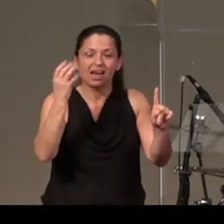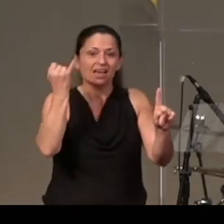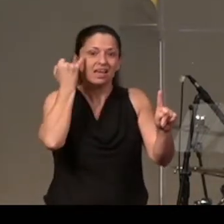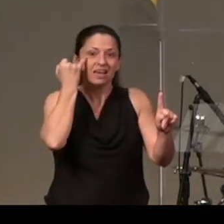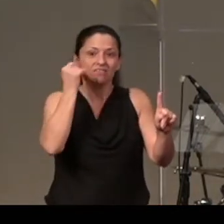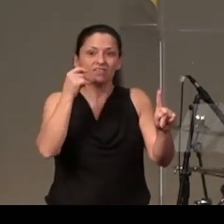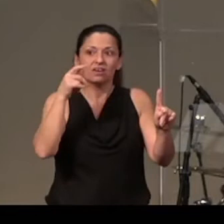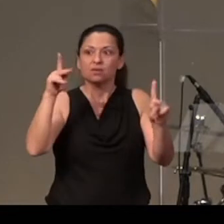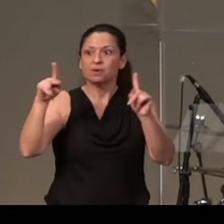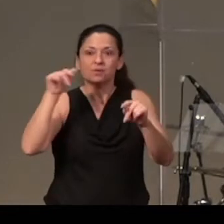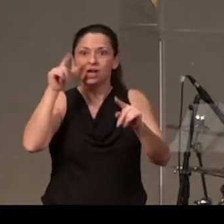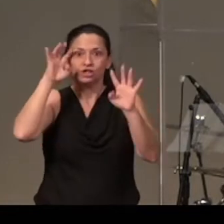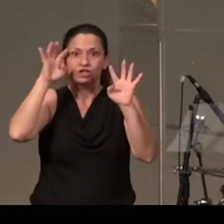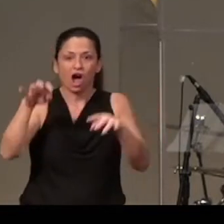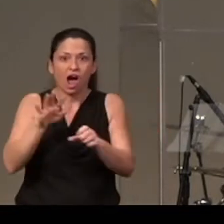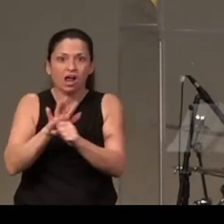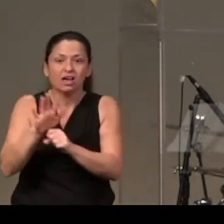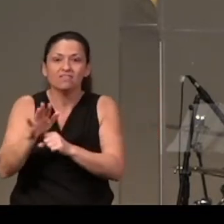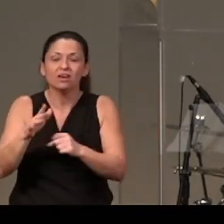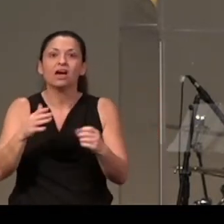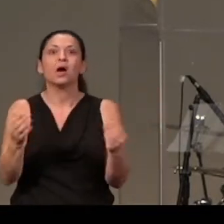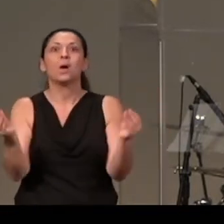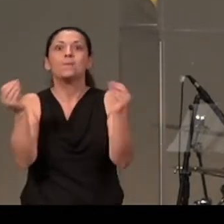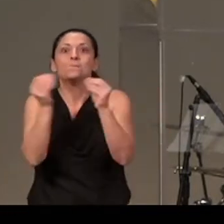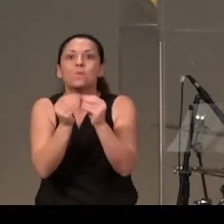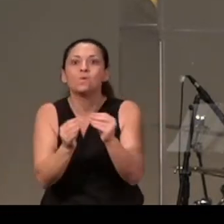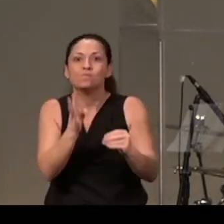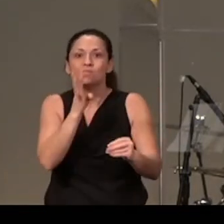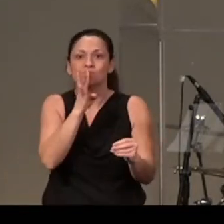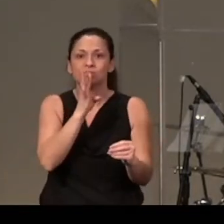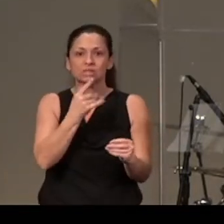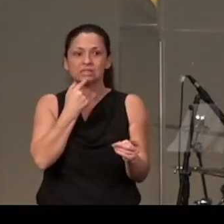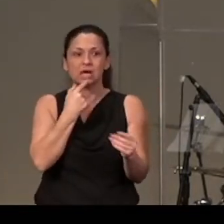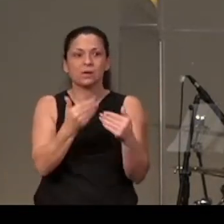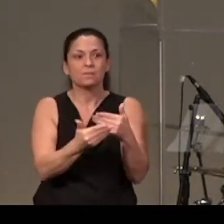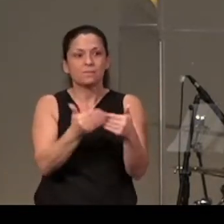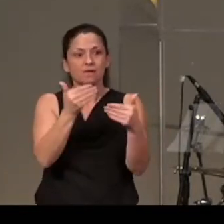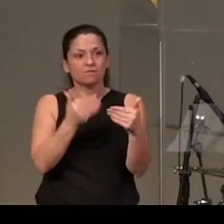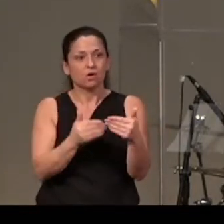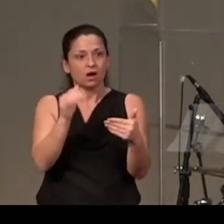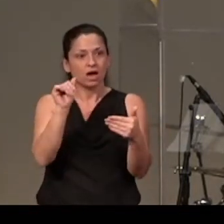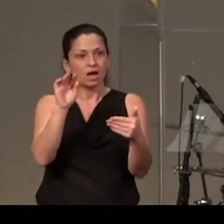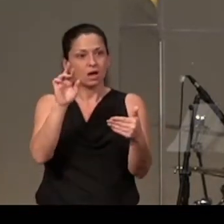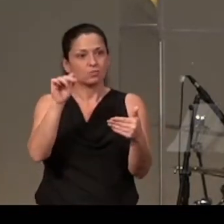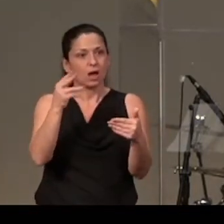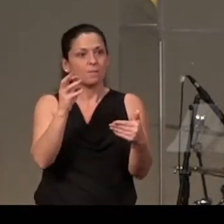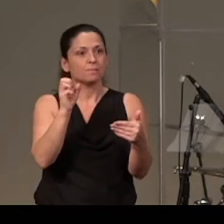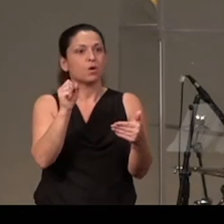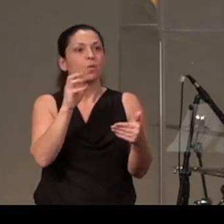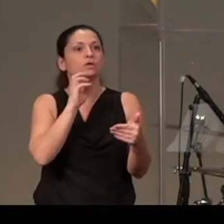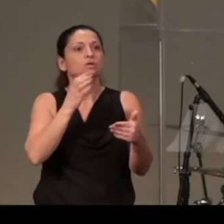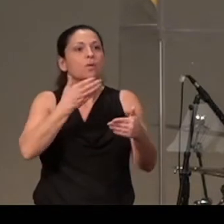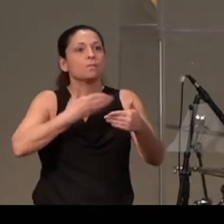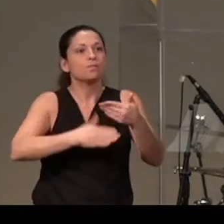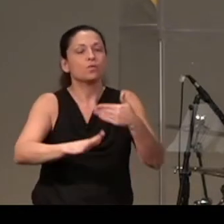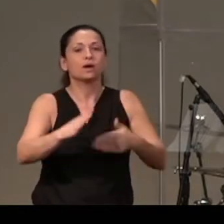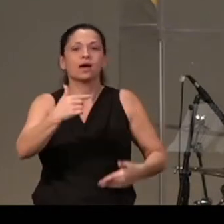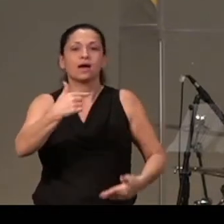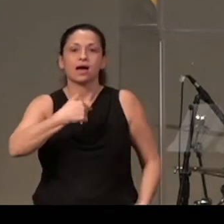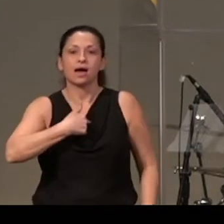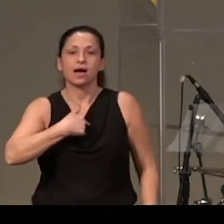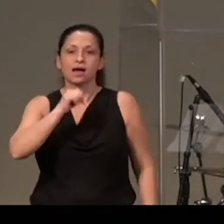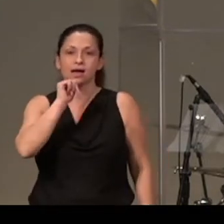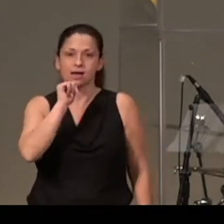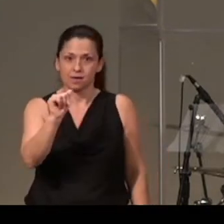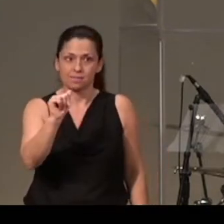them enough, what he said next just pushed them over the edge. Before Abraham was born, I am. Now, I